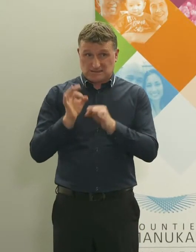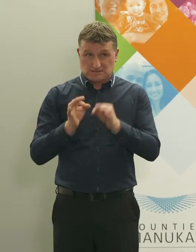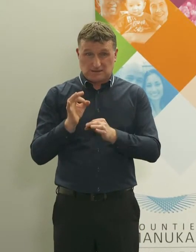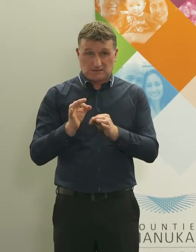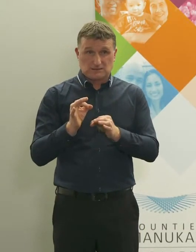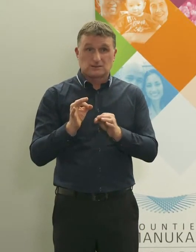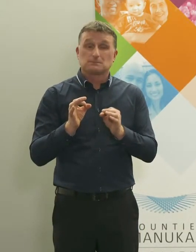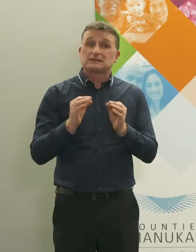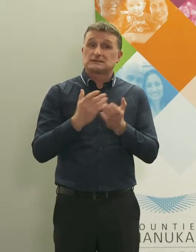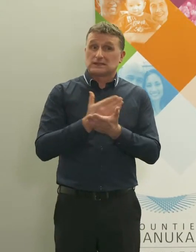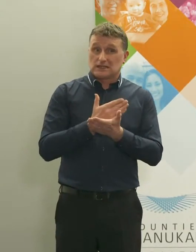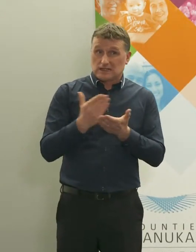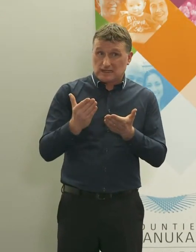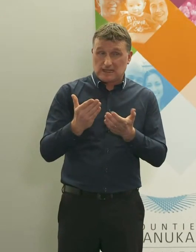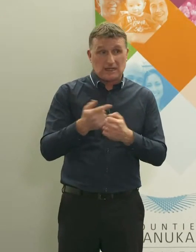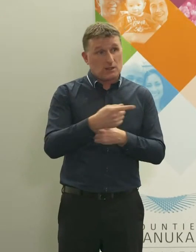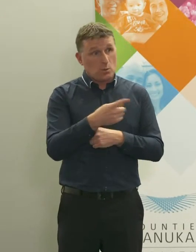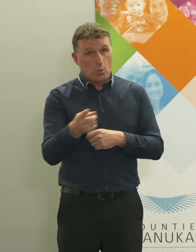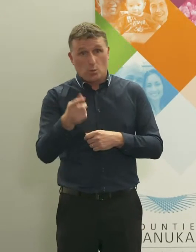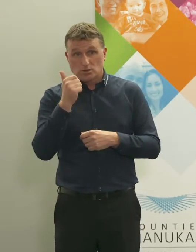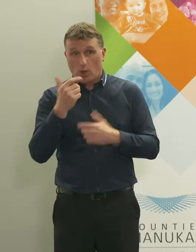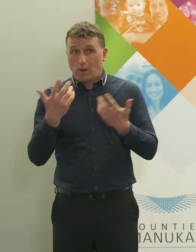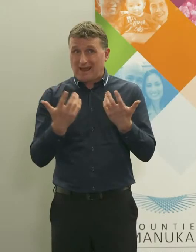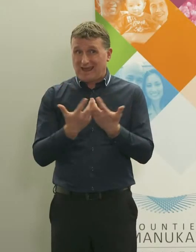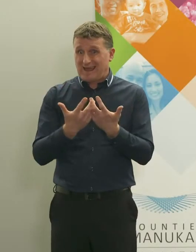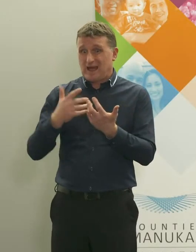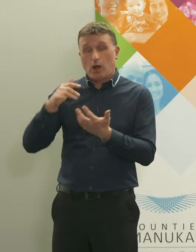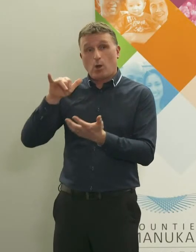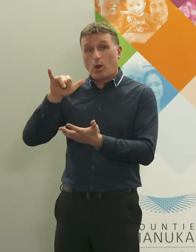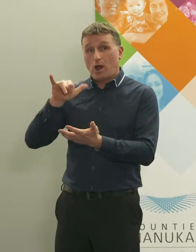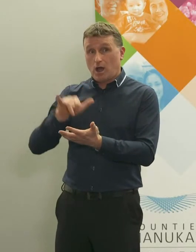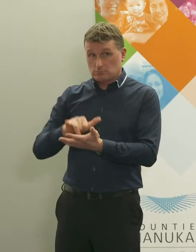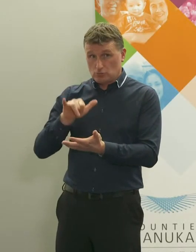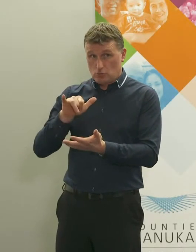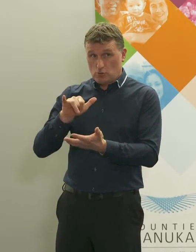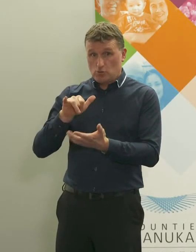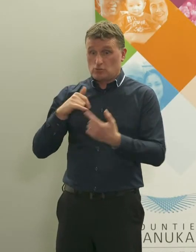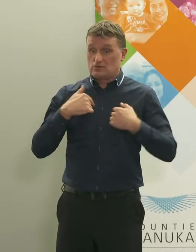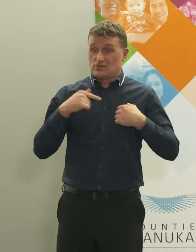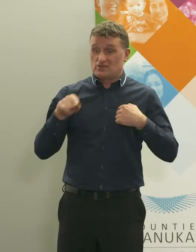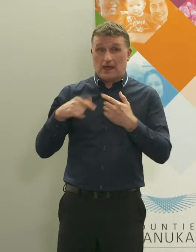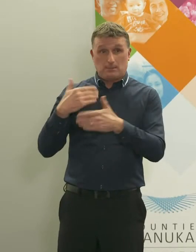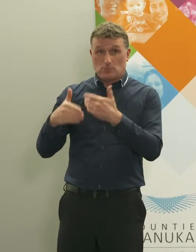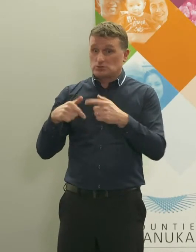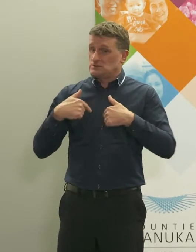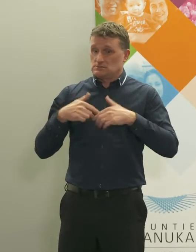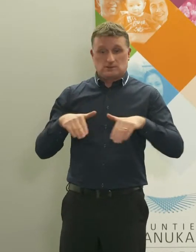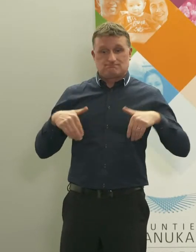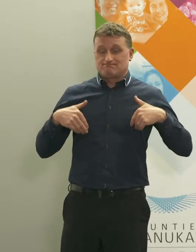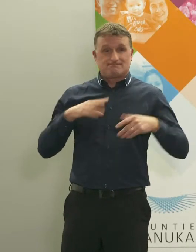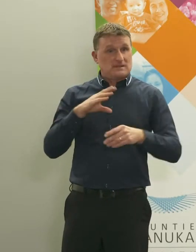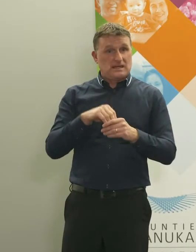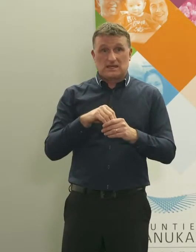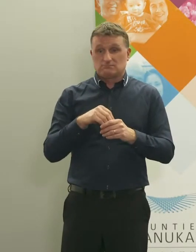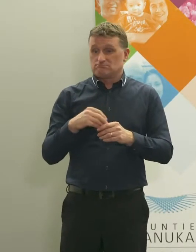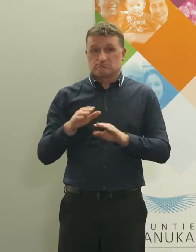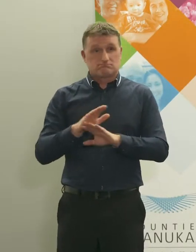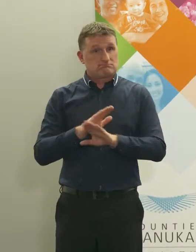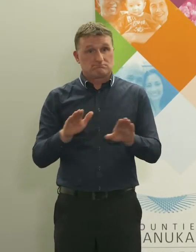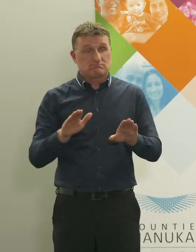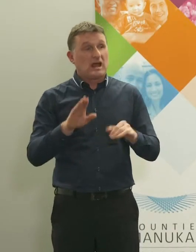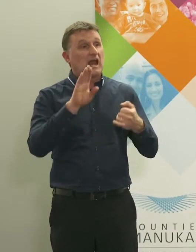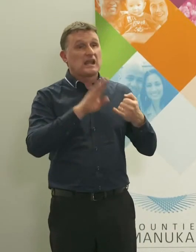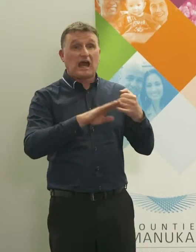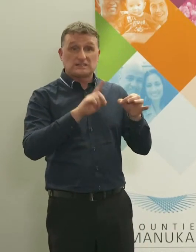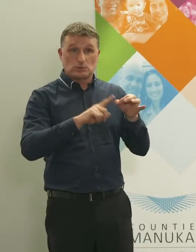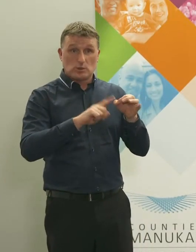that came to be approved, and it's not a process that I was involved with. So, ultimately it's not really a matter for me. Last question